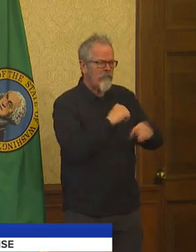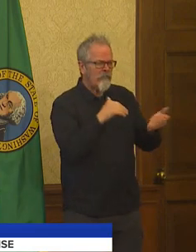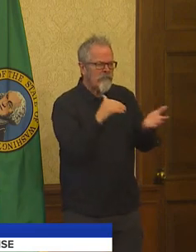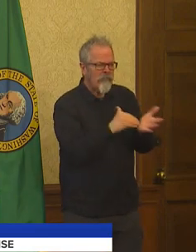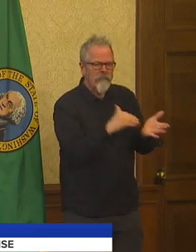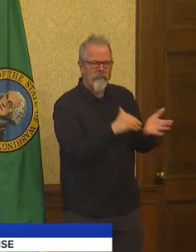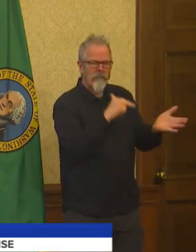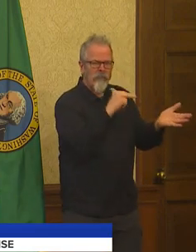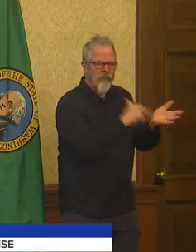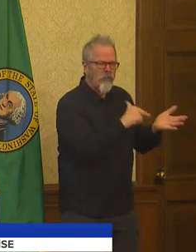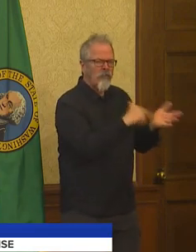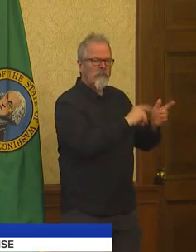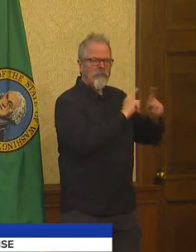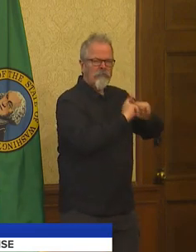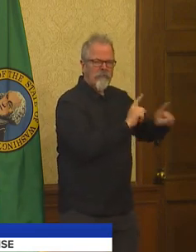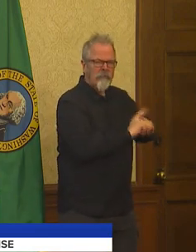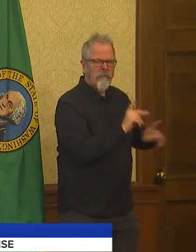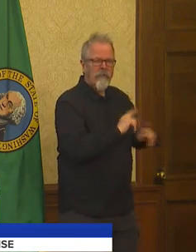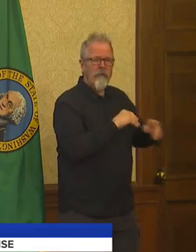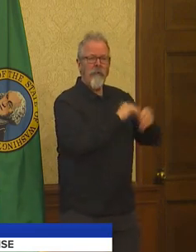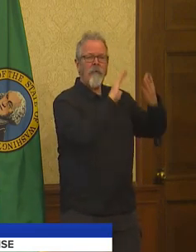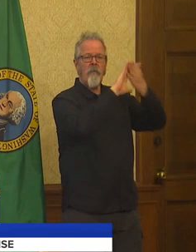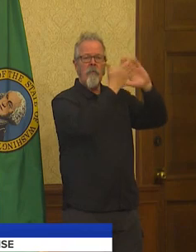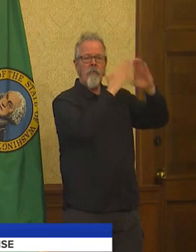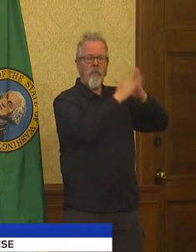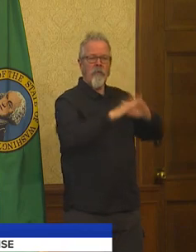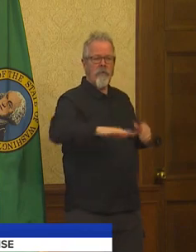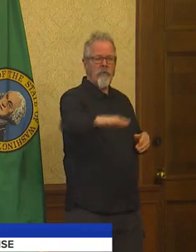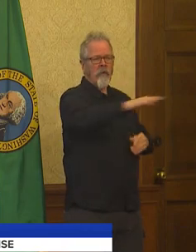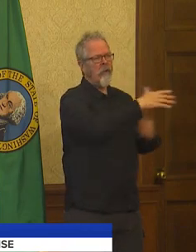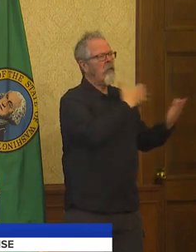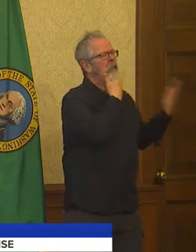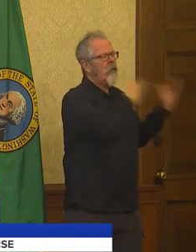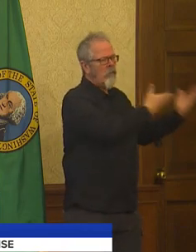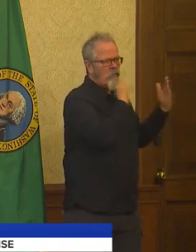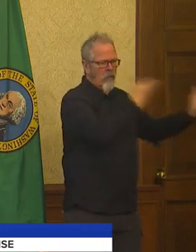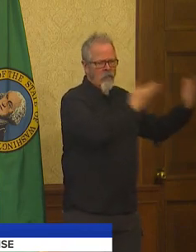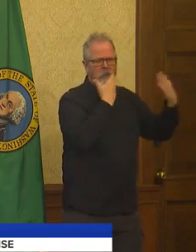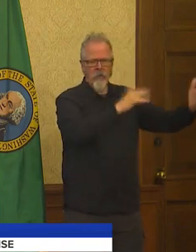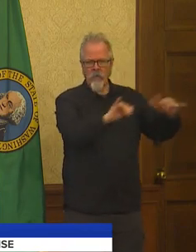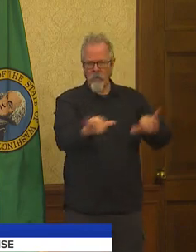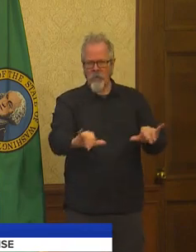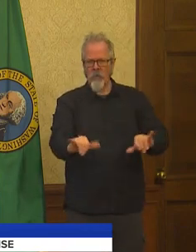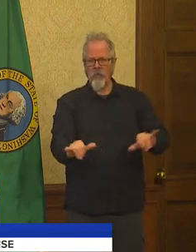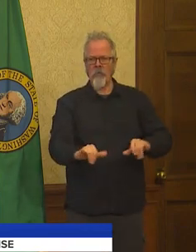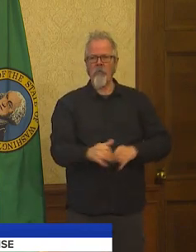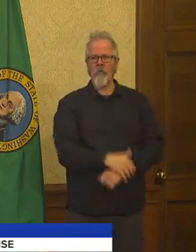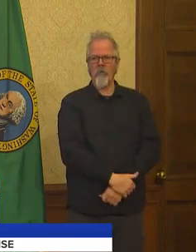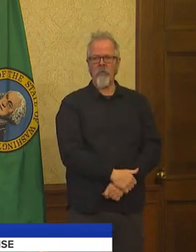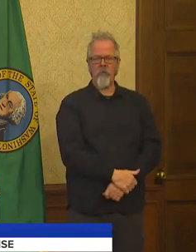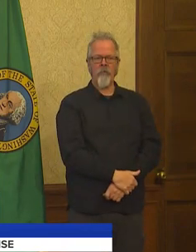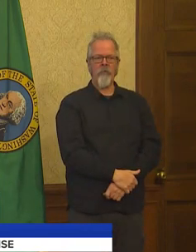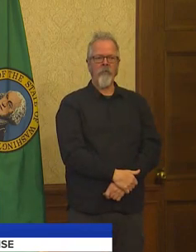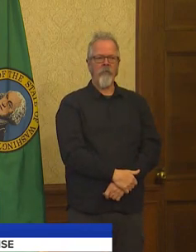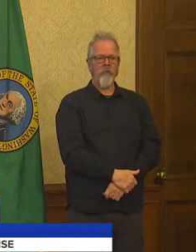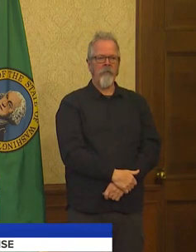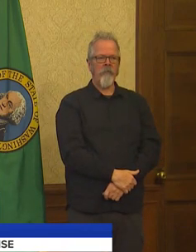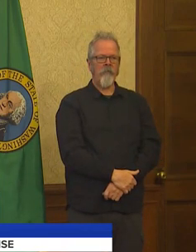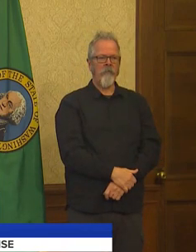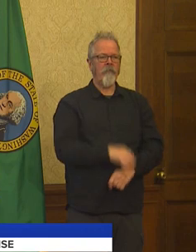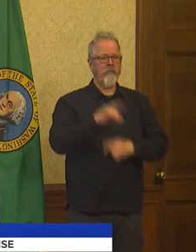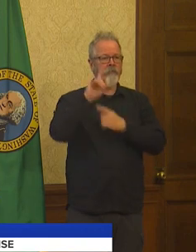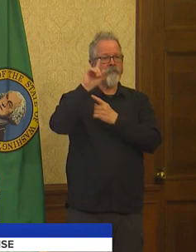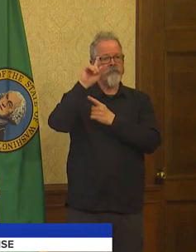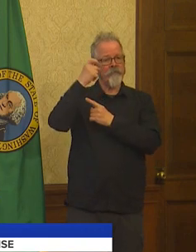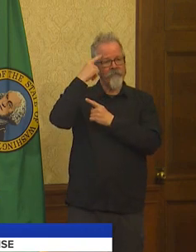back to normal as soon as possible. Thank you. Thanks, Hillary. We know these are difficult decisions for all of us. Kelly,